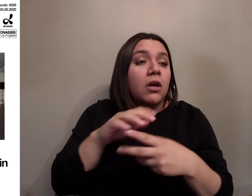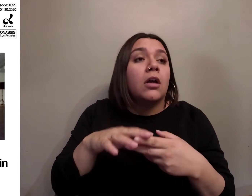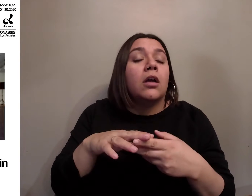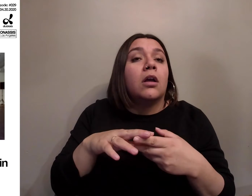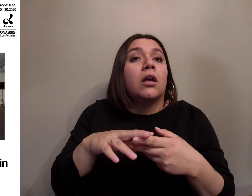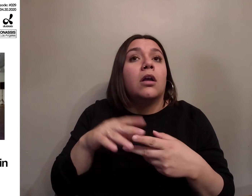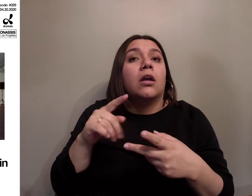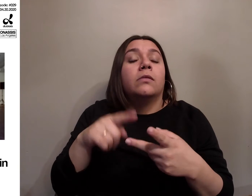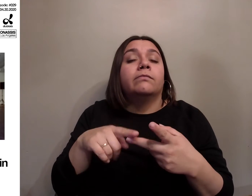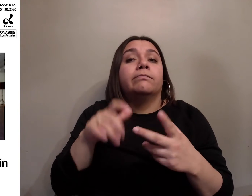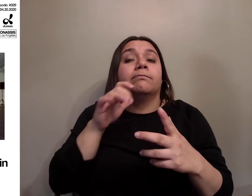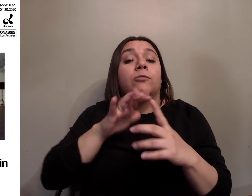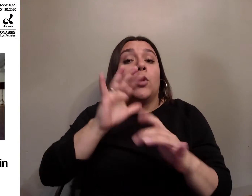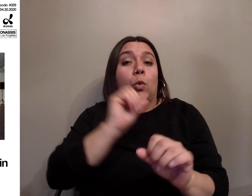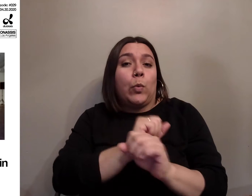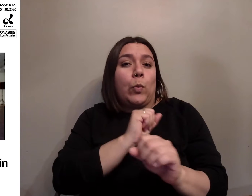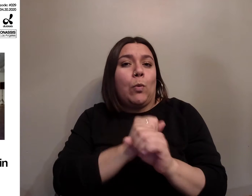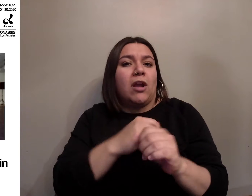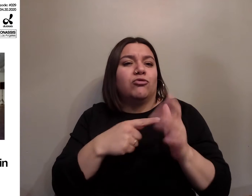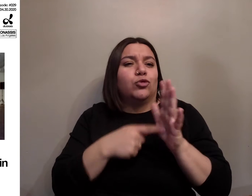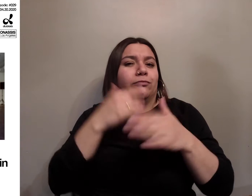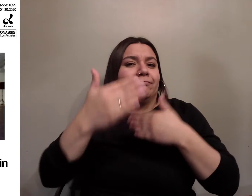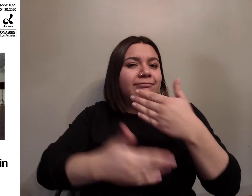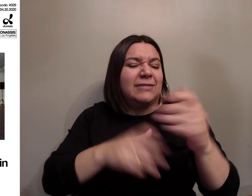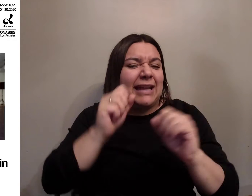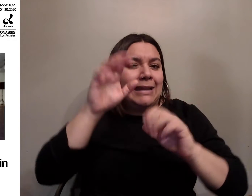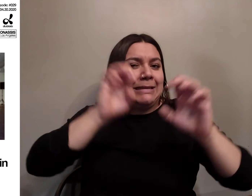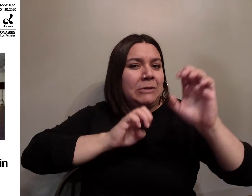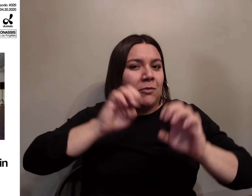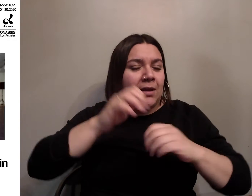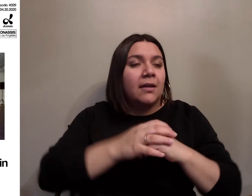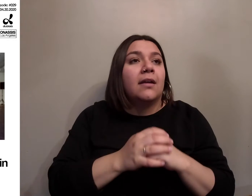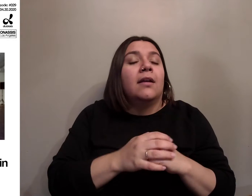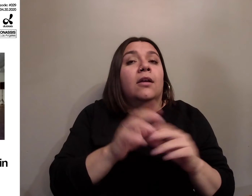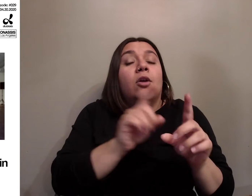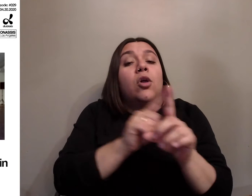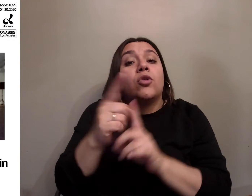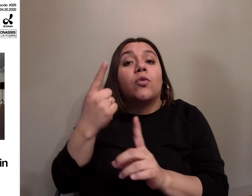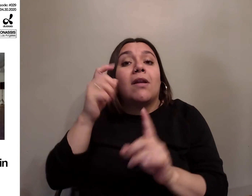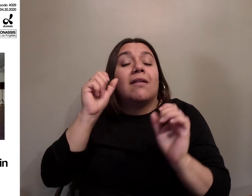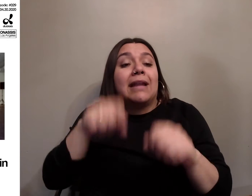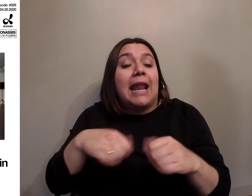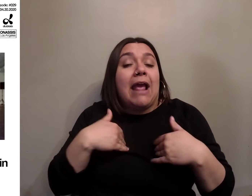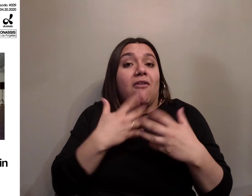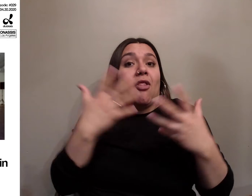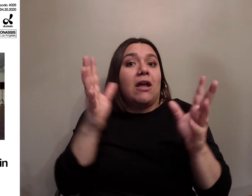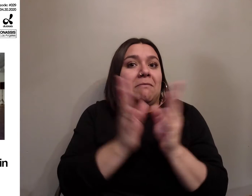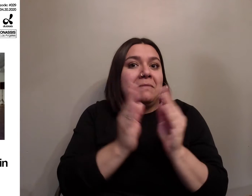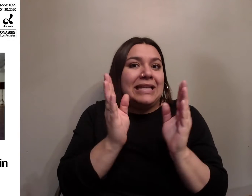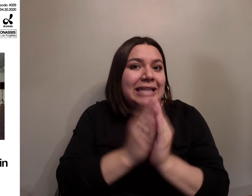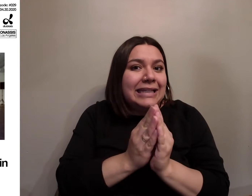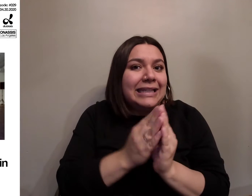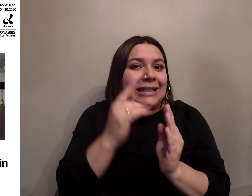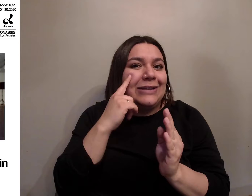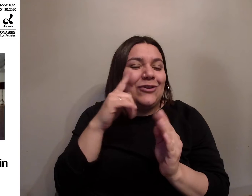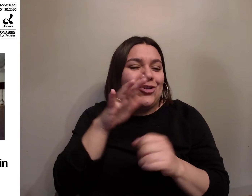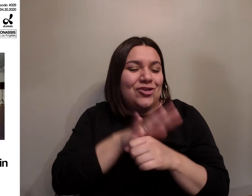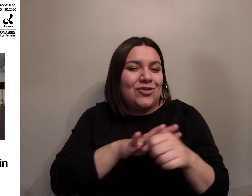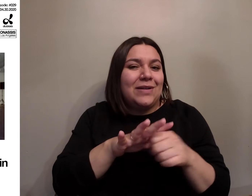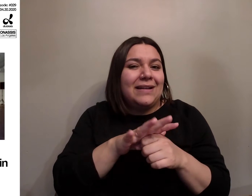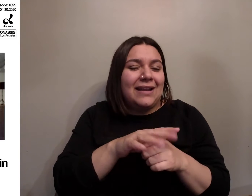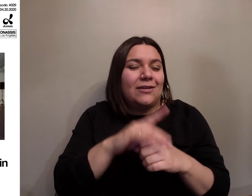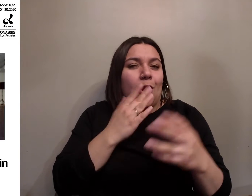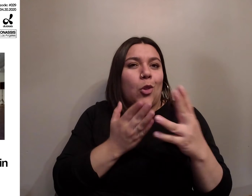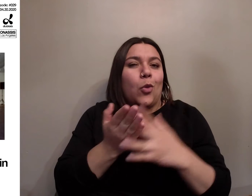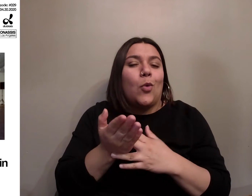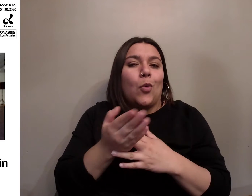works in progress and experiment. And it's one where there's lots of meetings happening in the space,